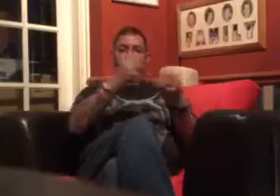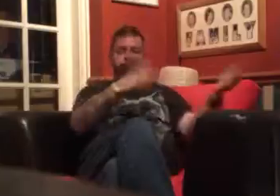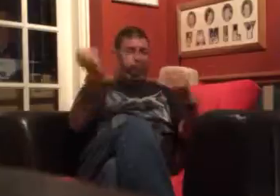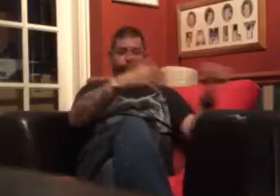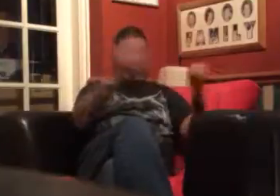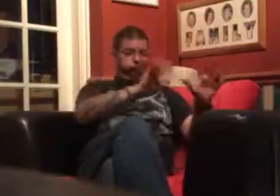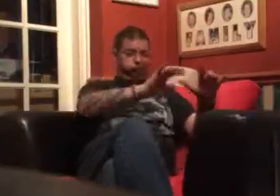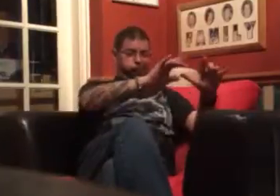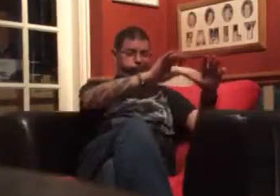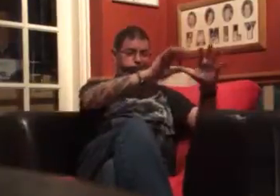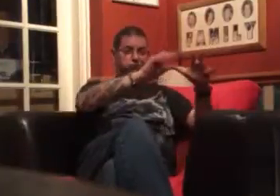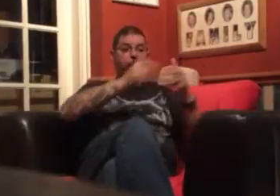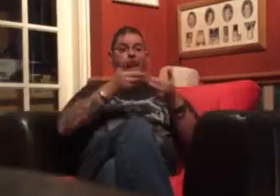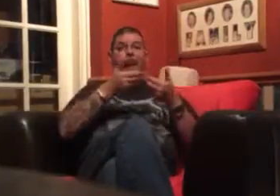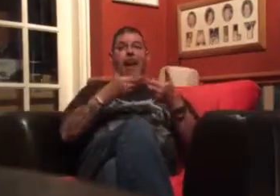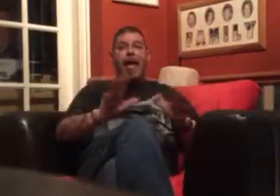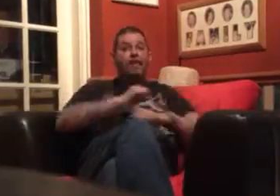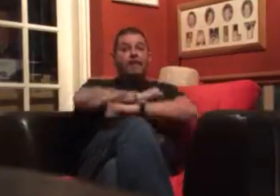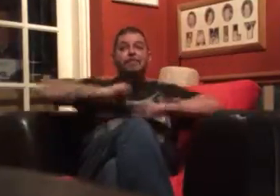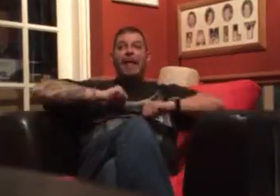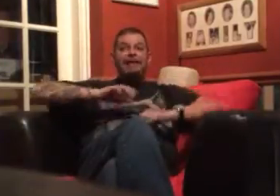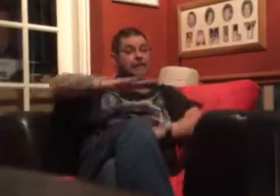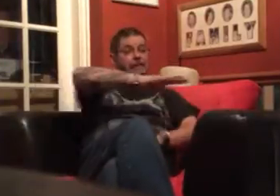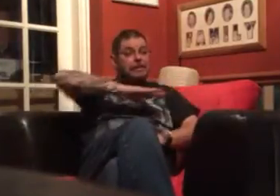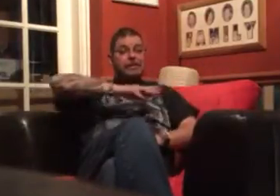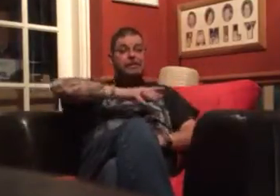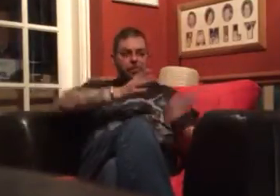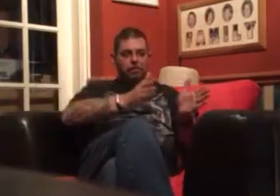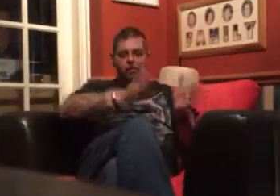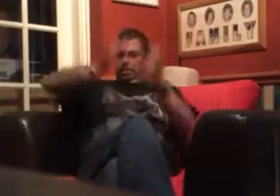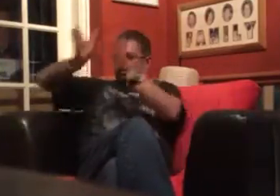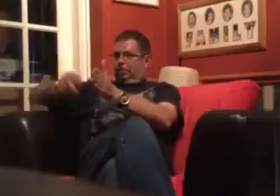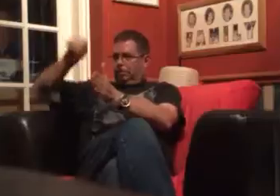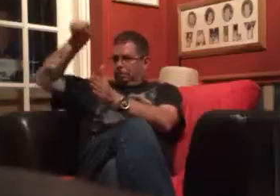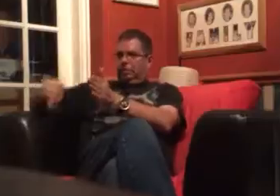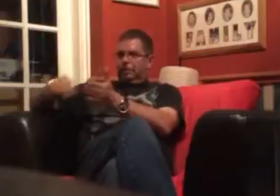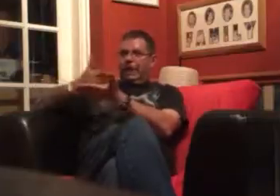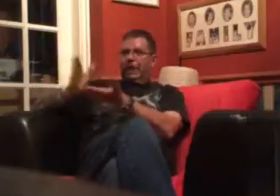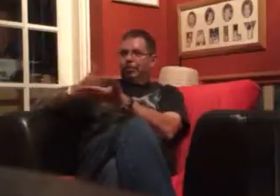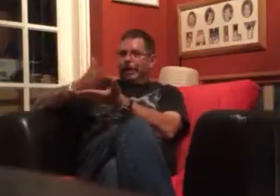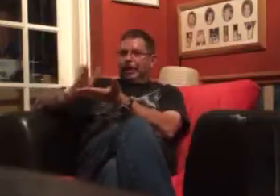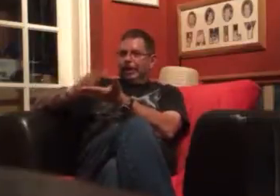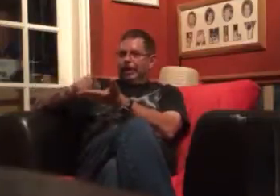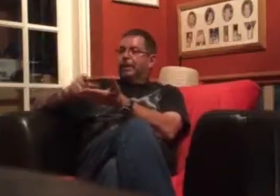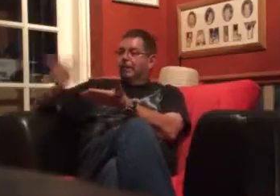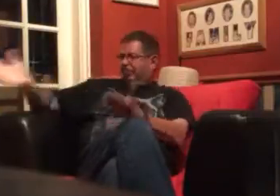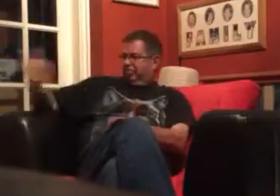UCAS, which is working as hard as they can, and any spaces left goes into